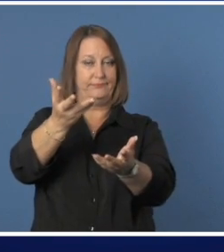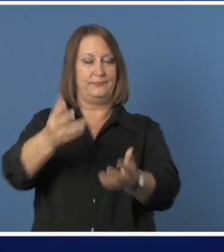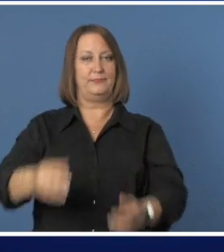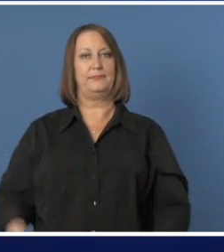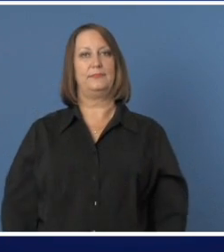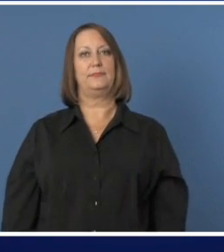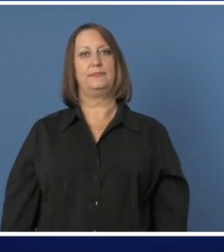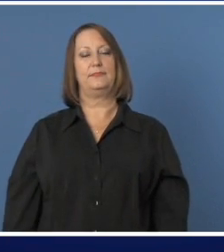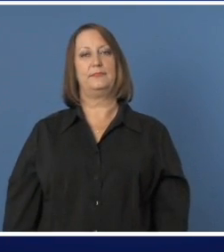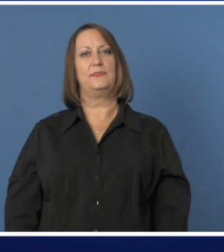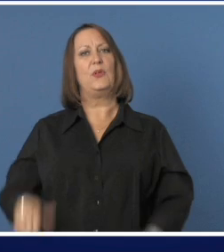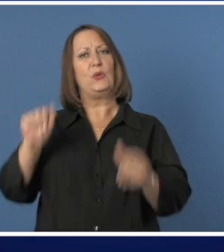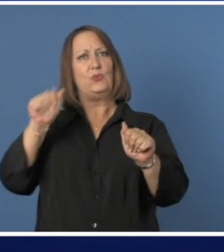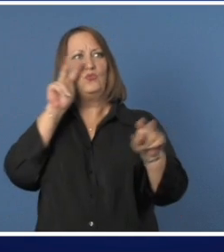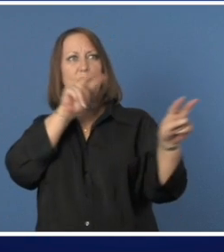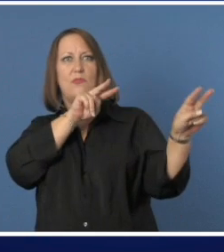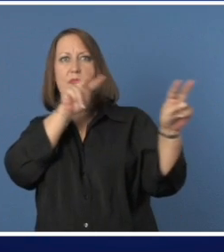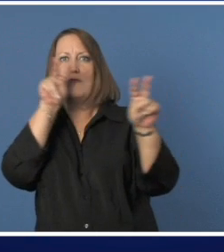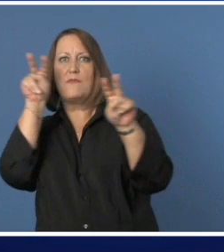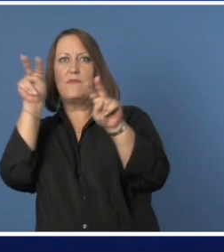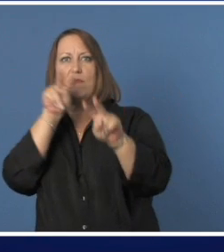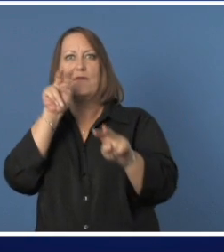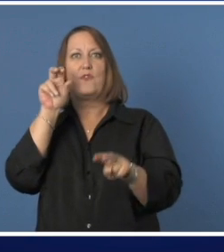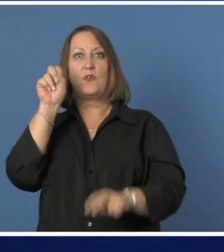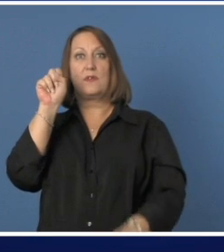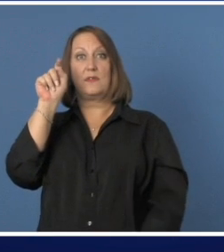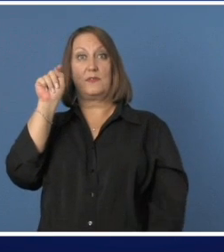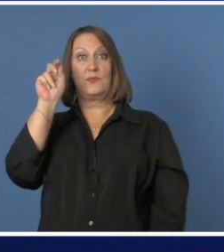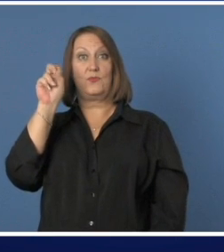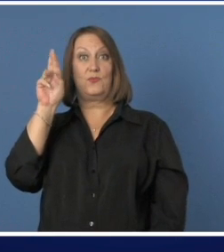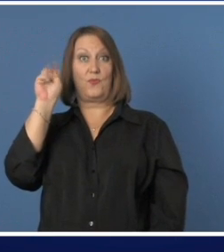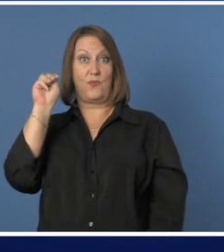look for approaching storms